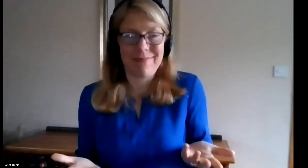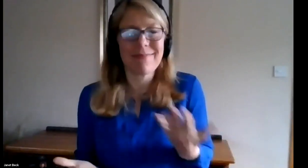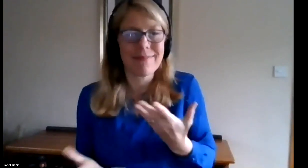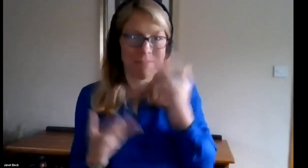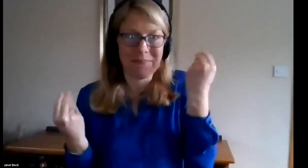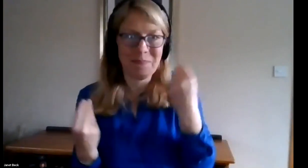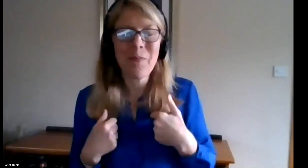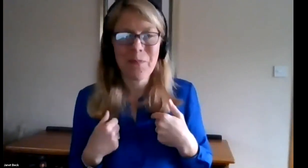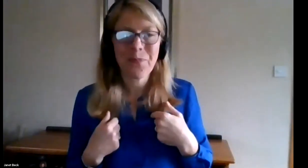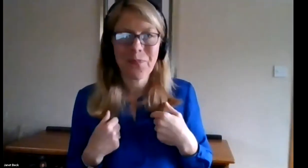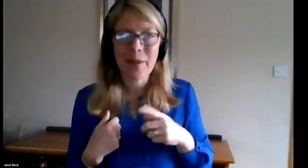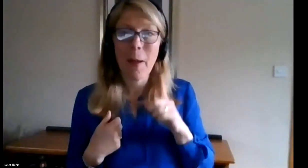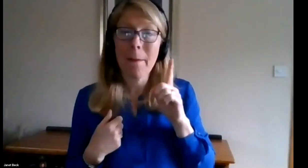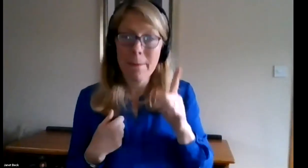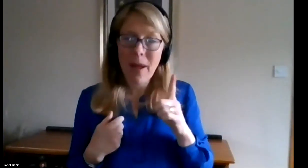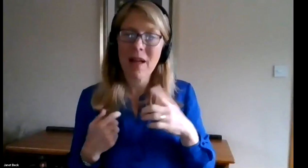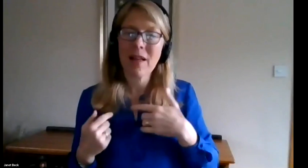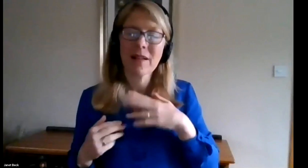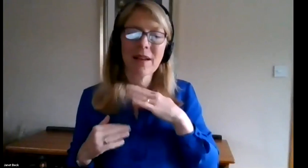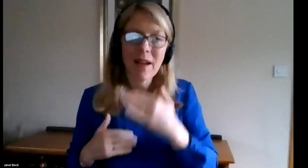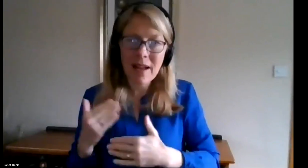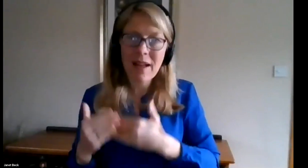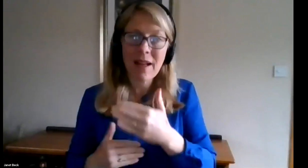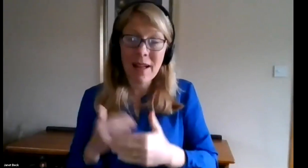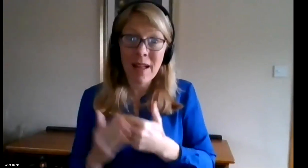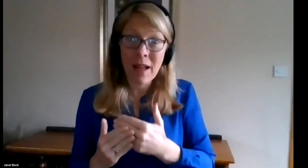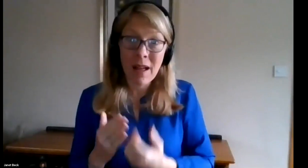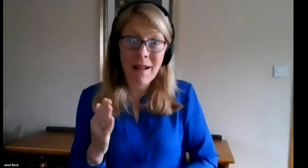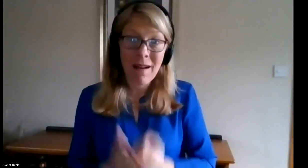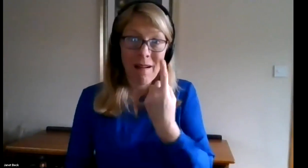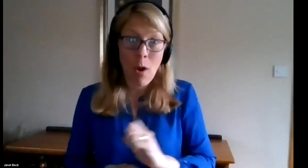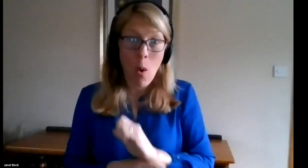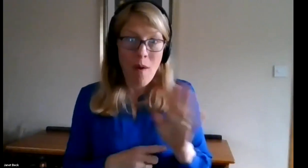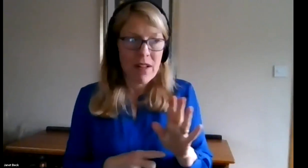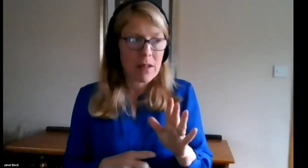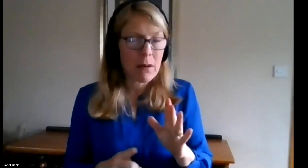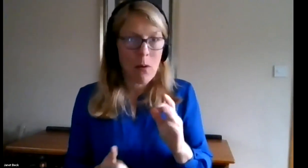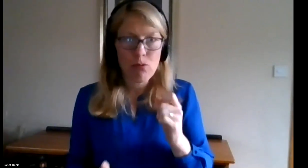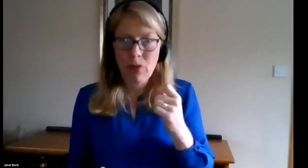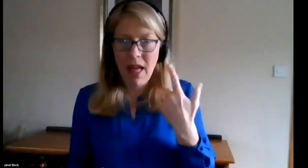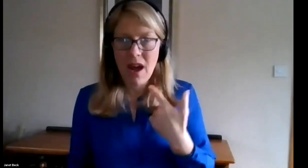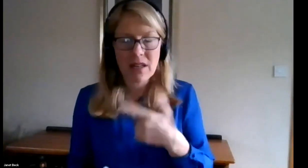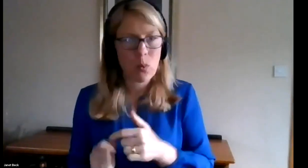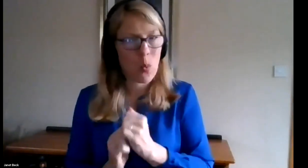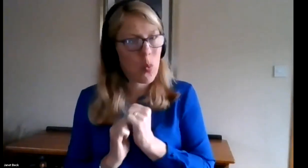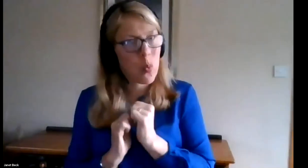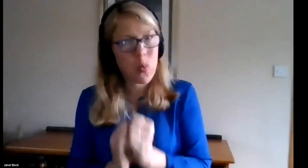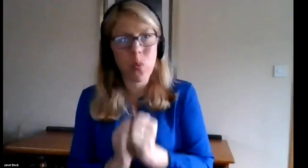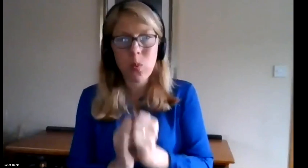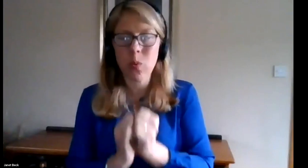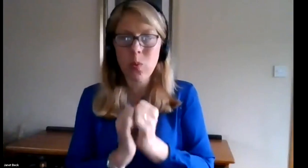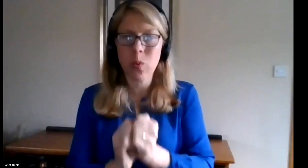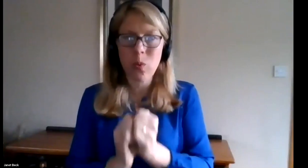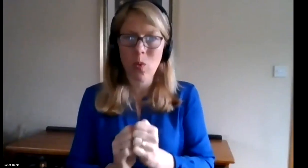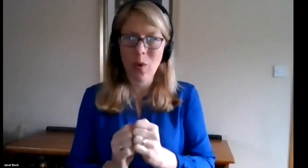think it became more relevant as the pandemic began and as we saw all of our cultural activity having to transform